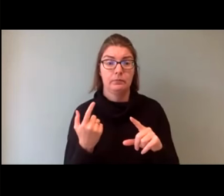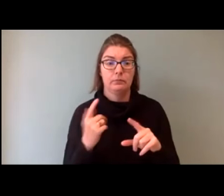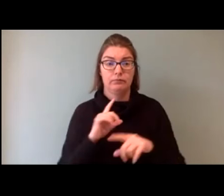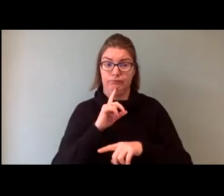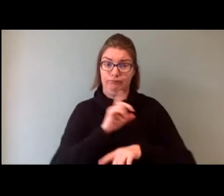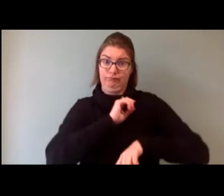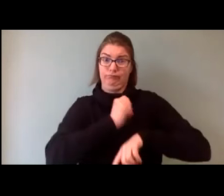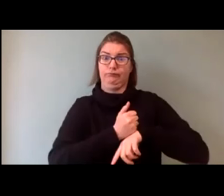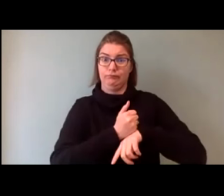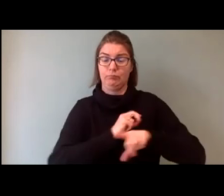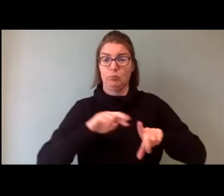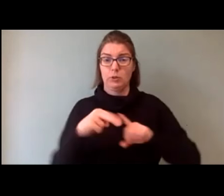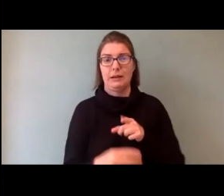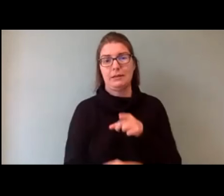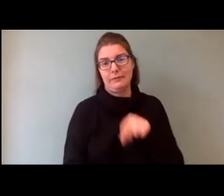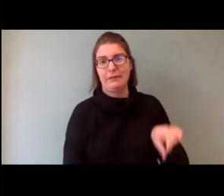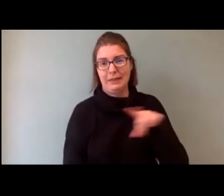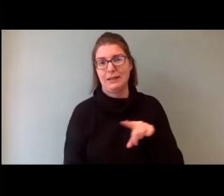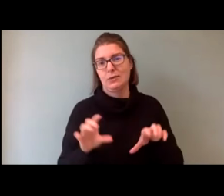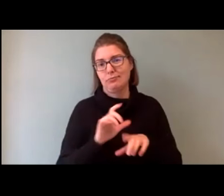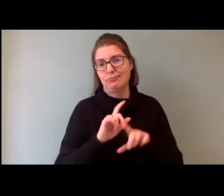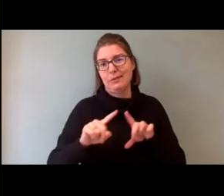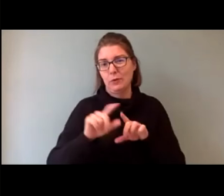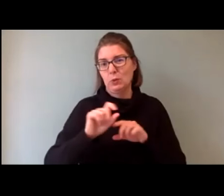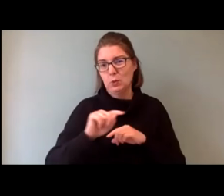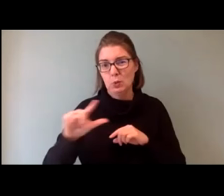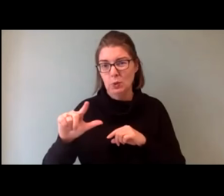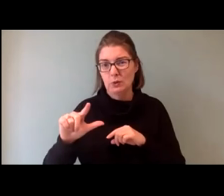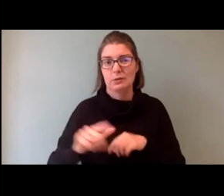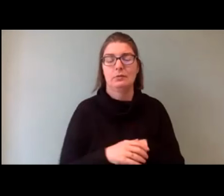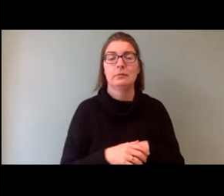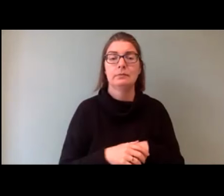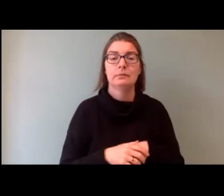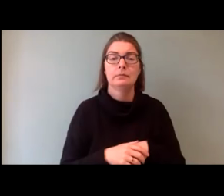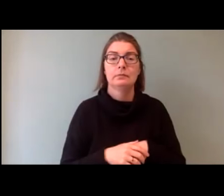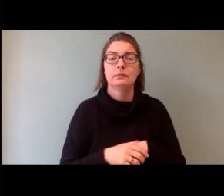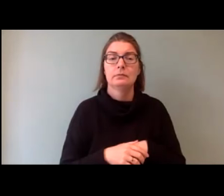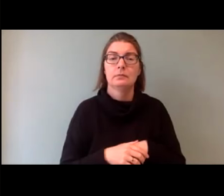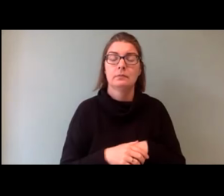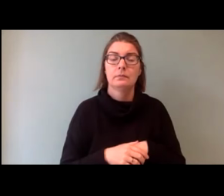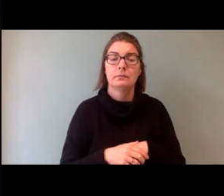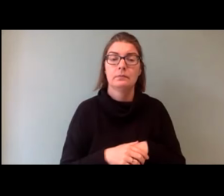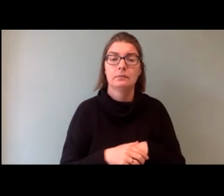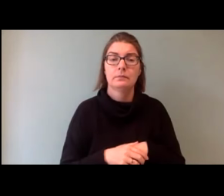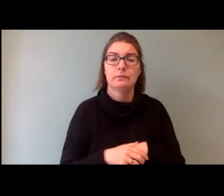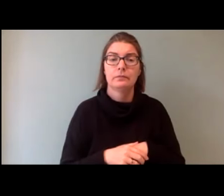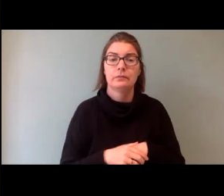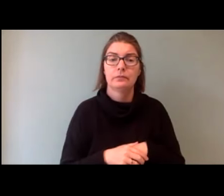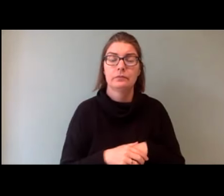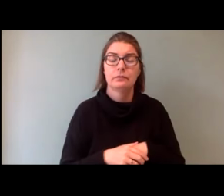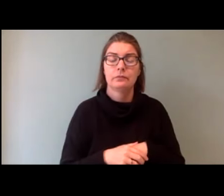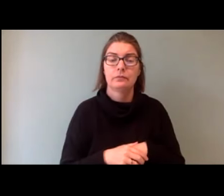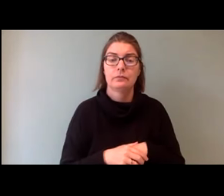point of view, this is the landscape. And it's really a matter of choosing the